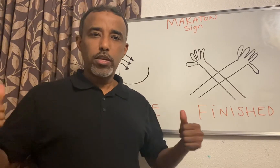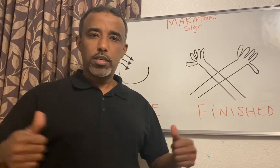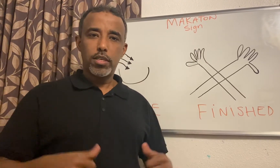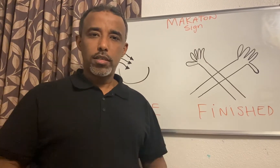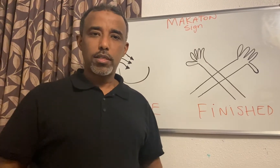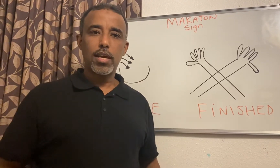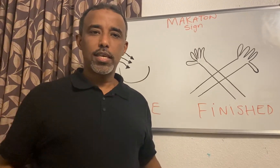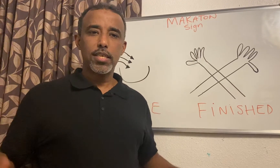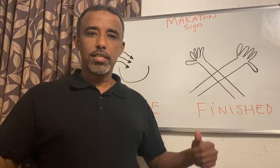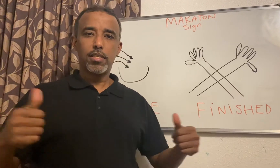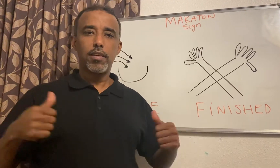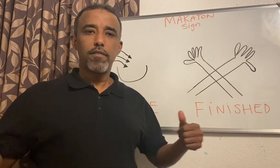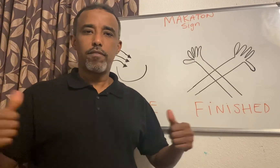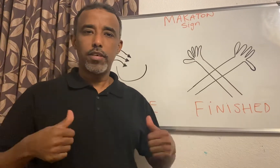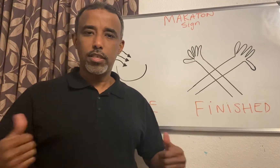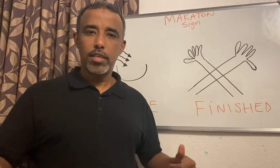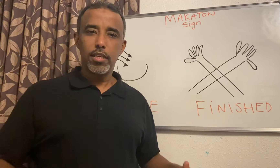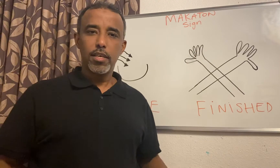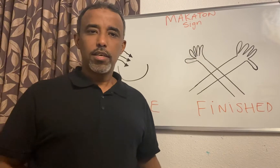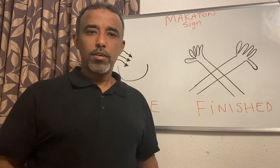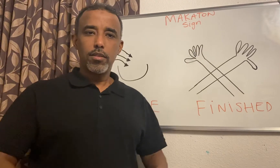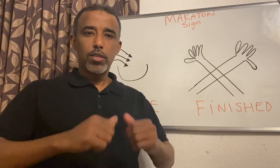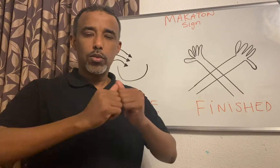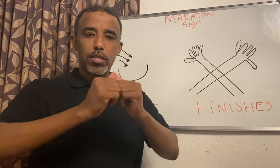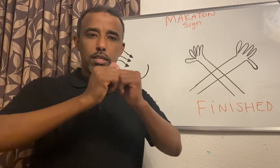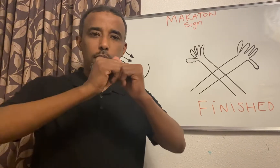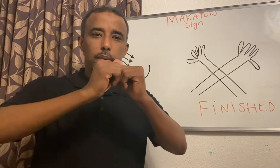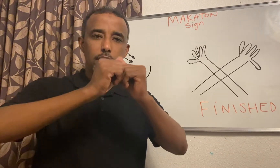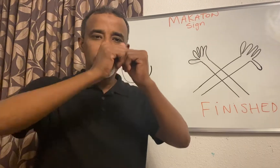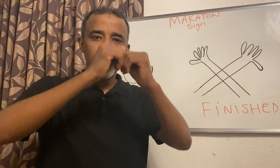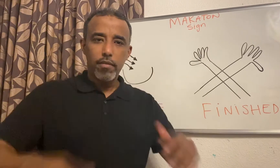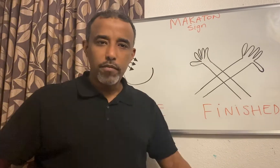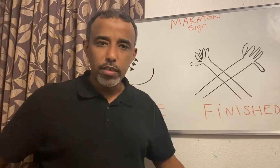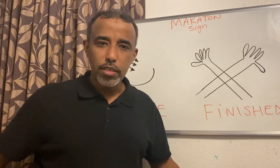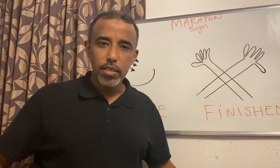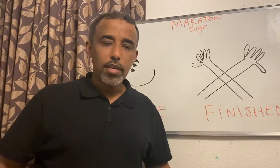finish. The class has finished. On this one is immediately finish,